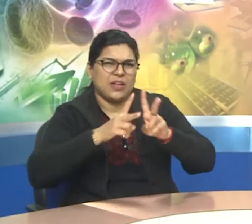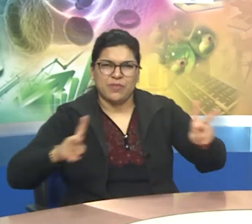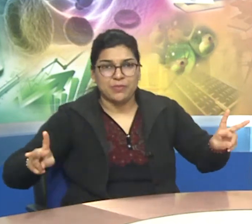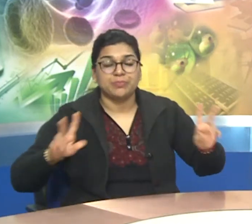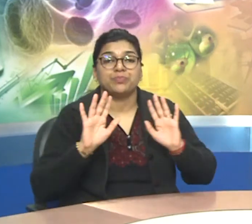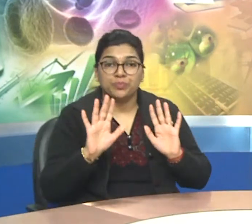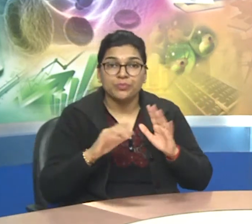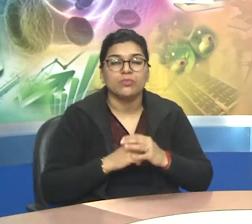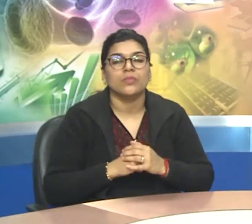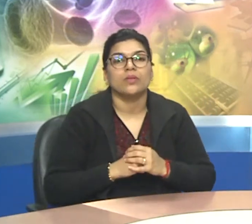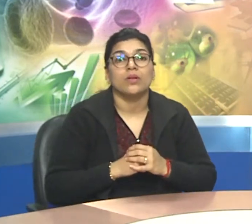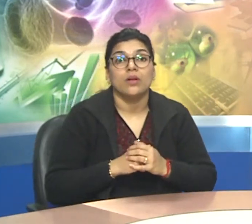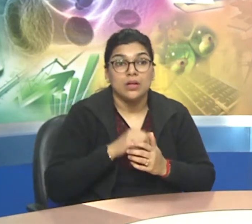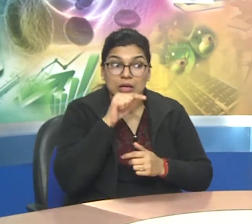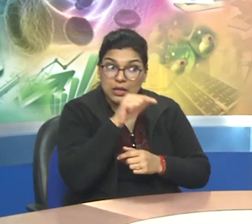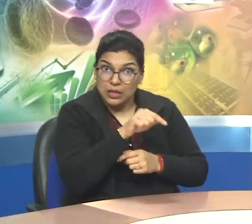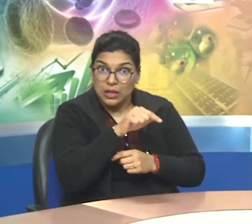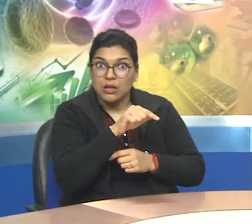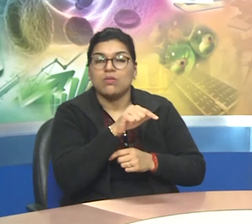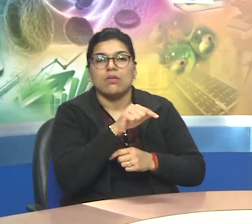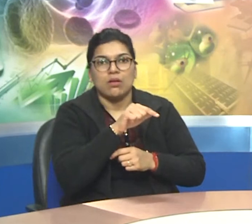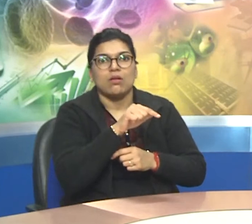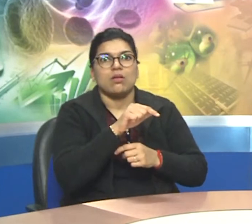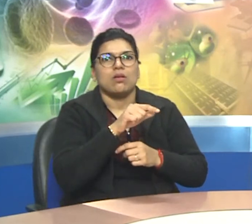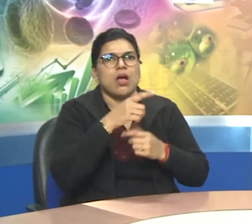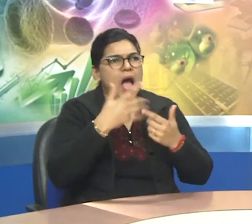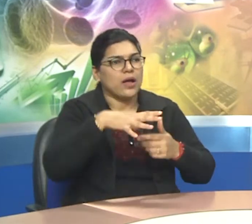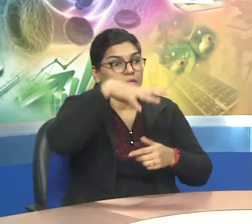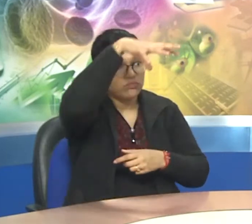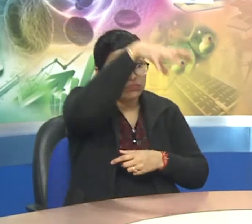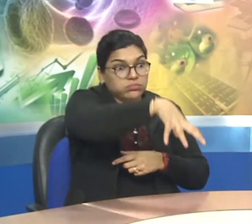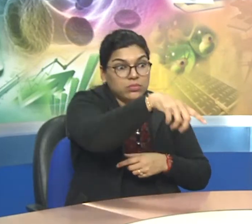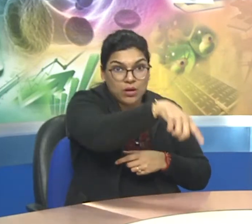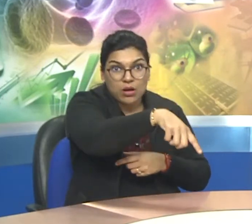glass bottles. But in this word,